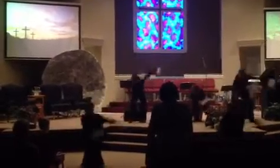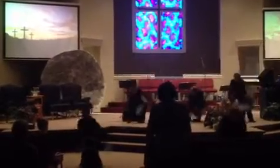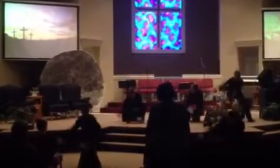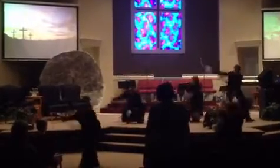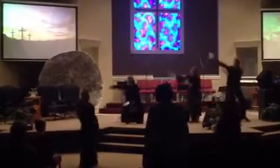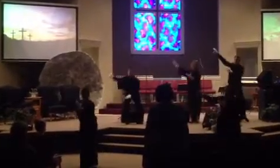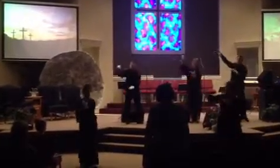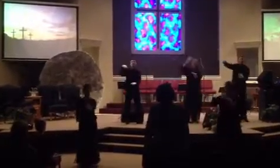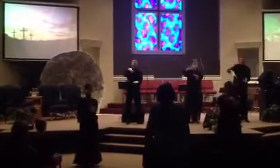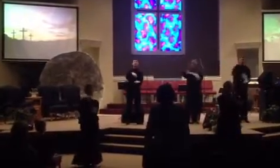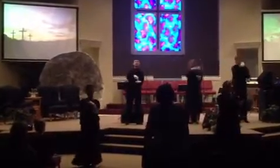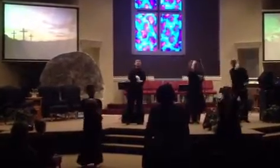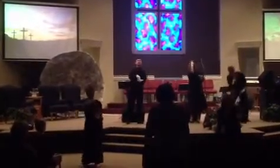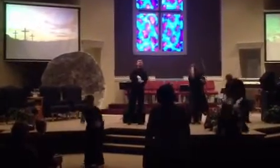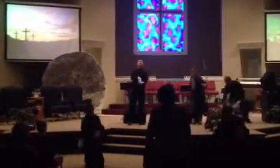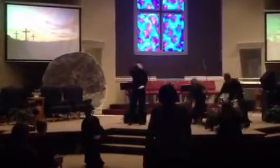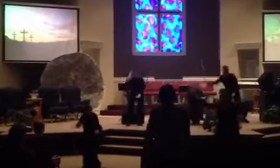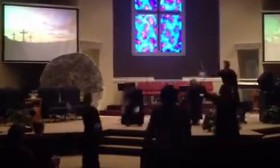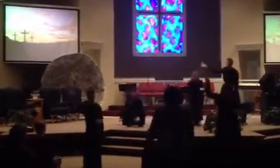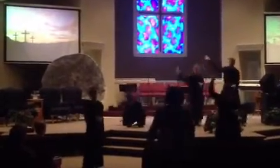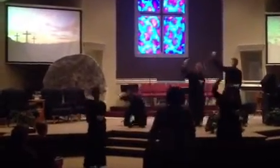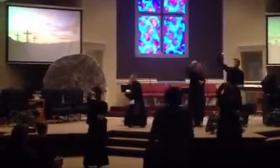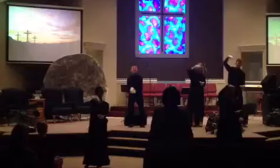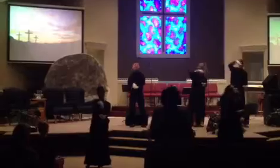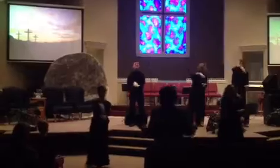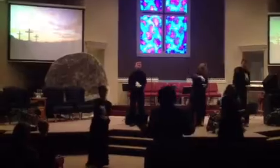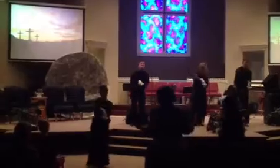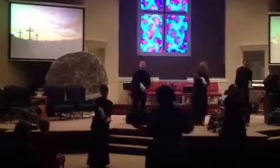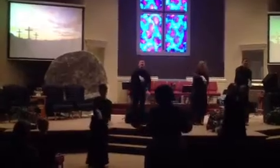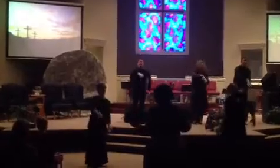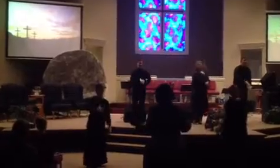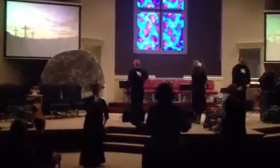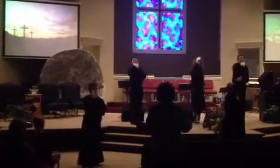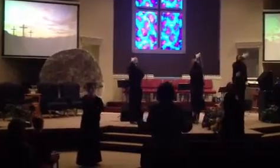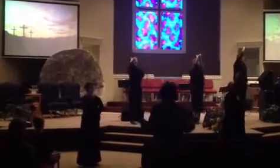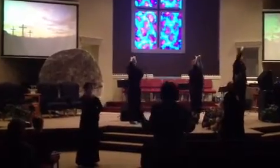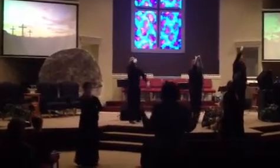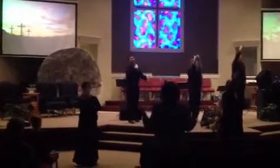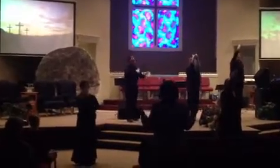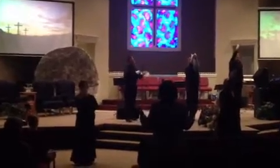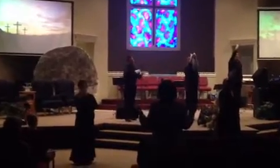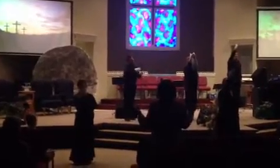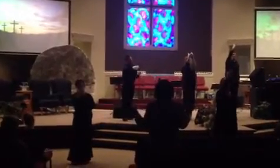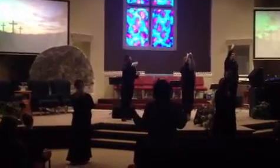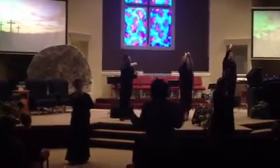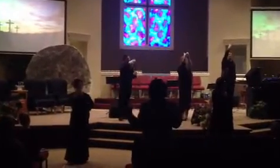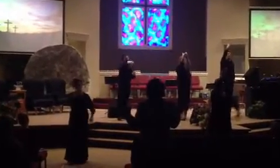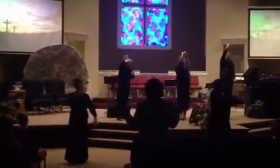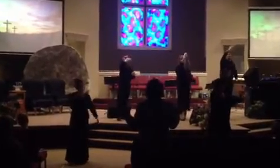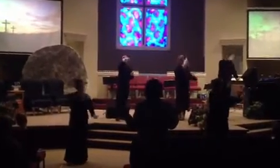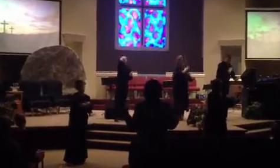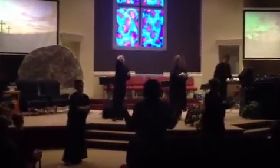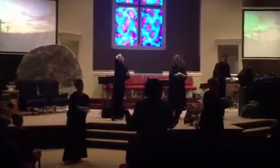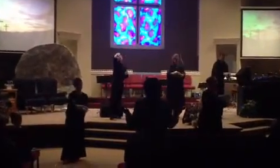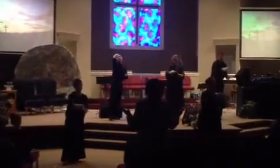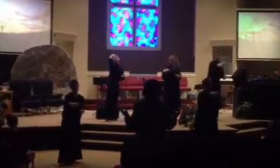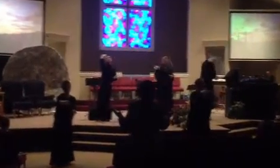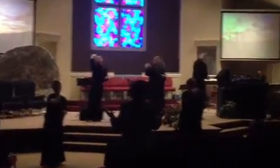do is fall down on my knees and cry, holy,